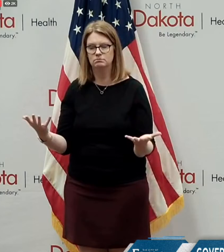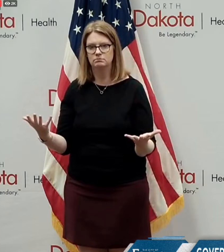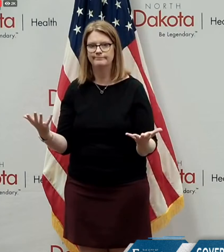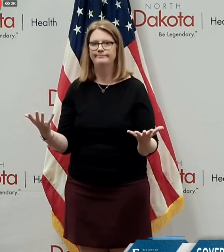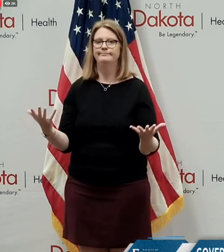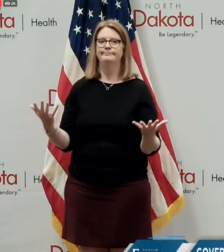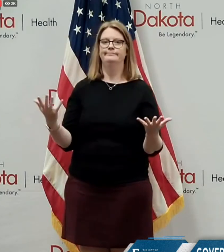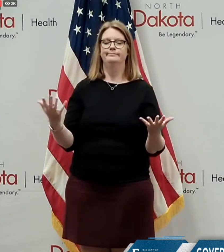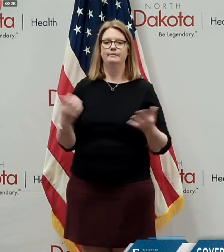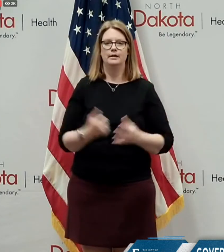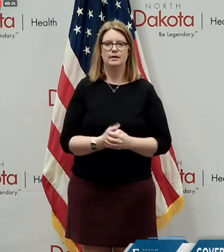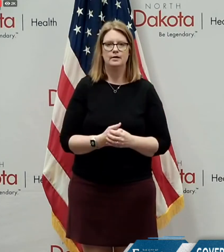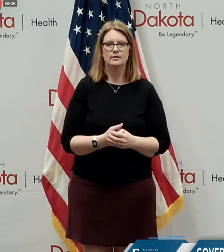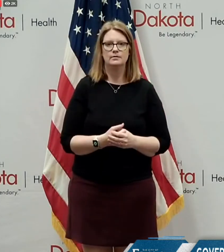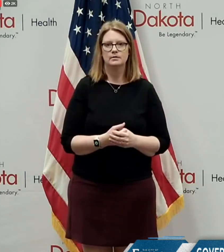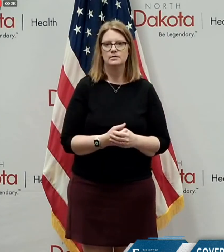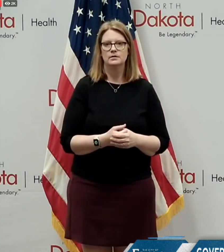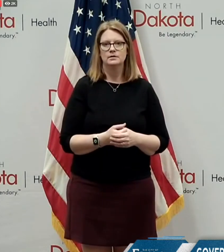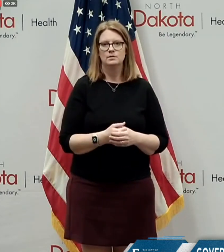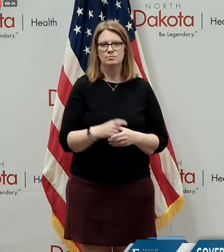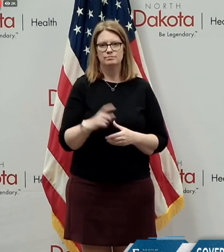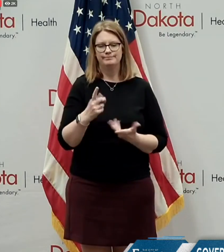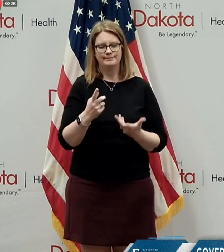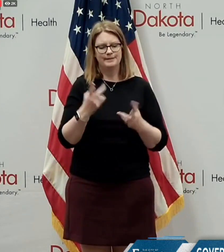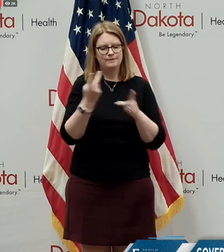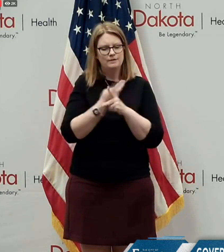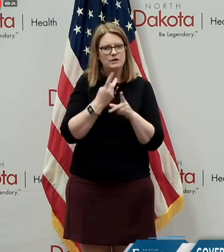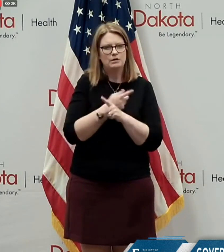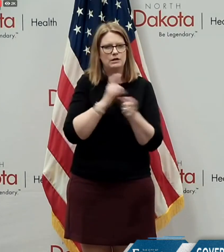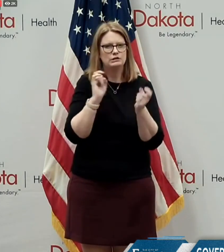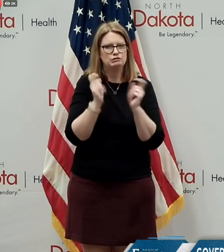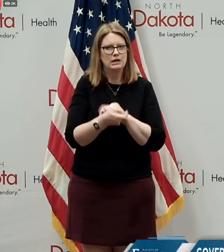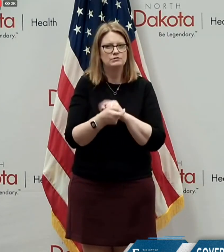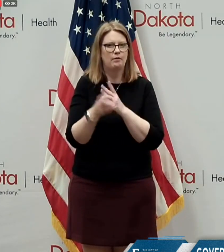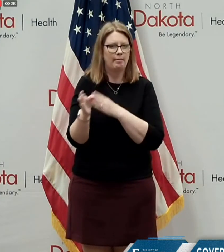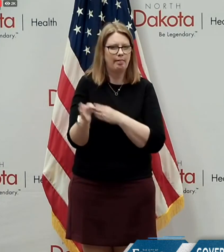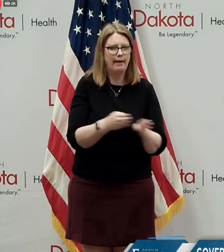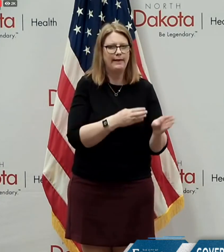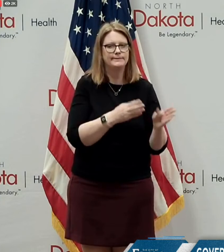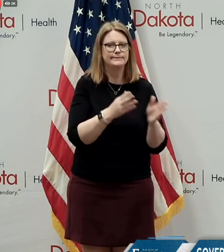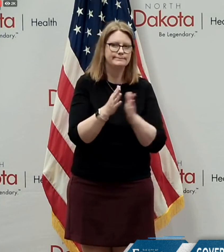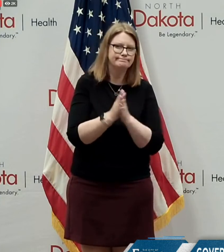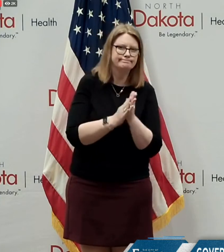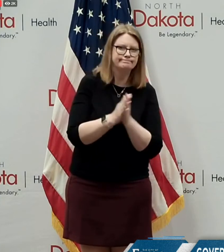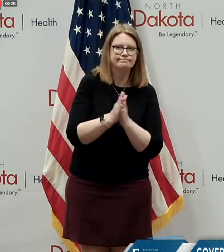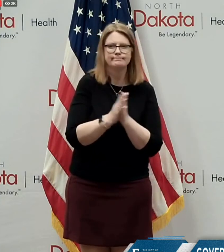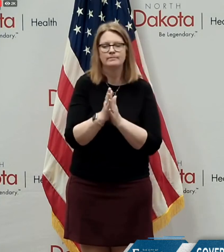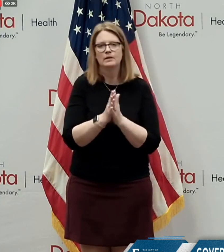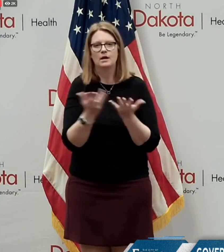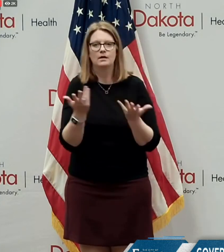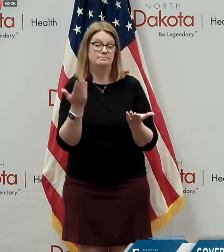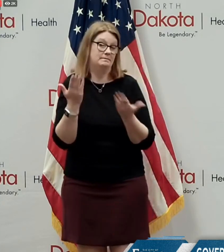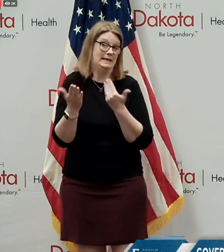So we've got to change our strategies, or change our incentives, or make it easier for people.